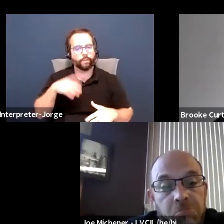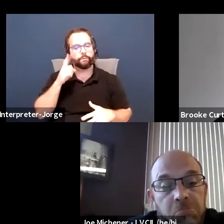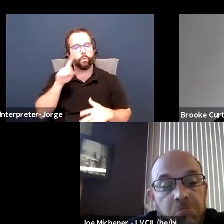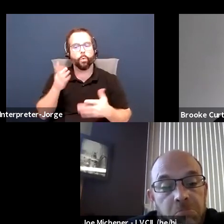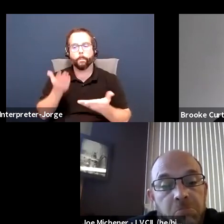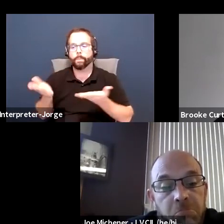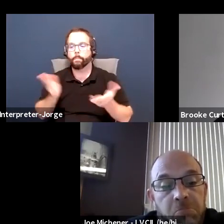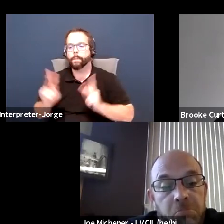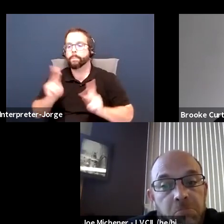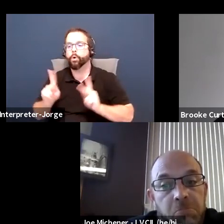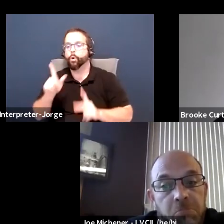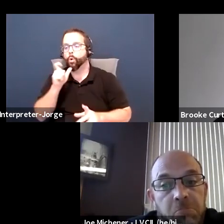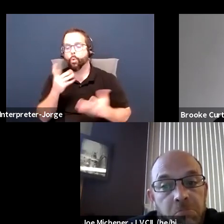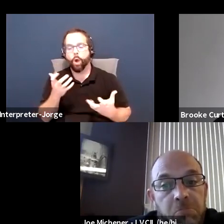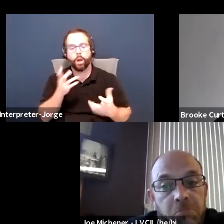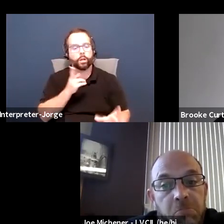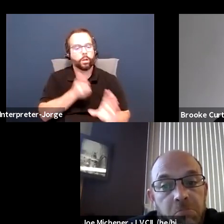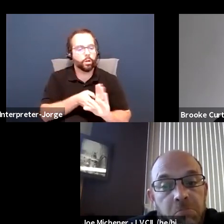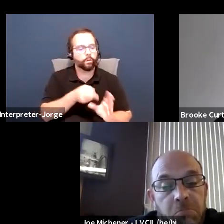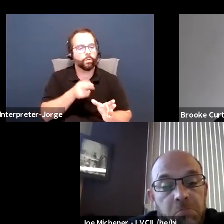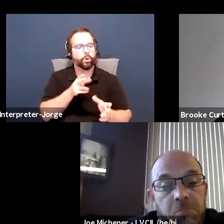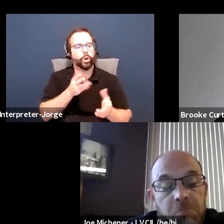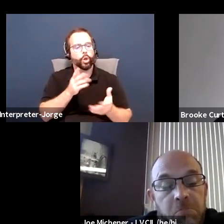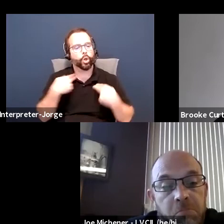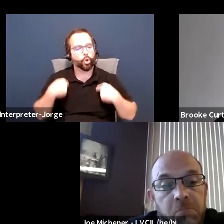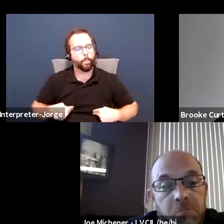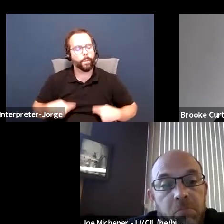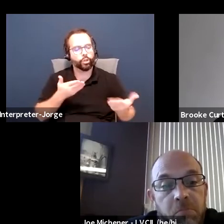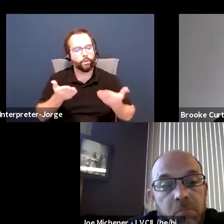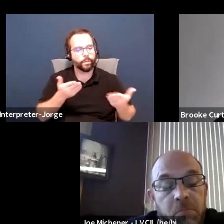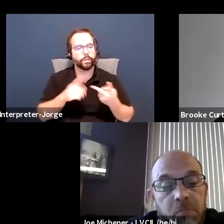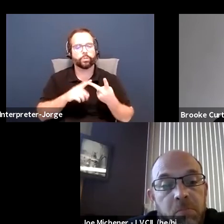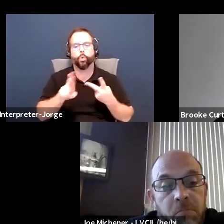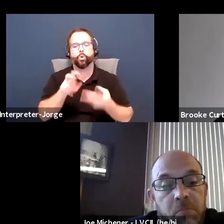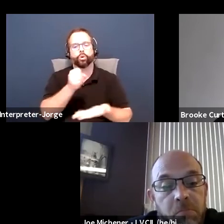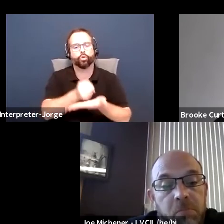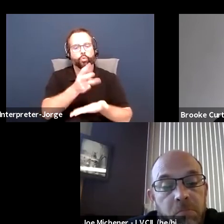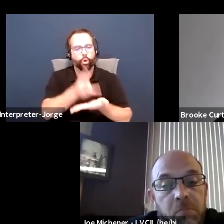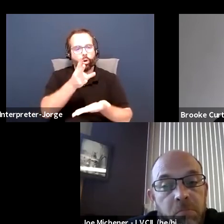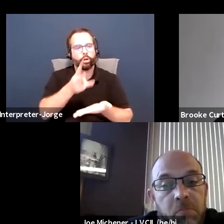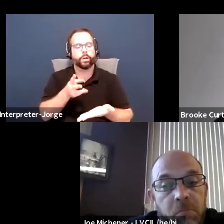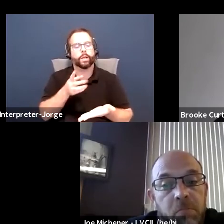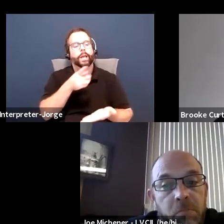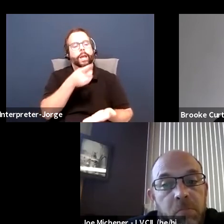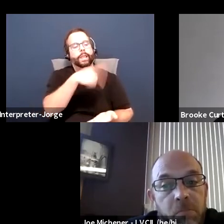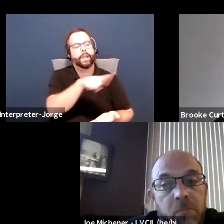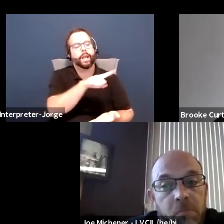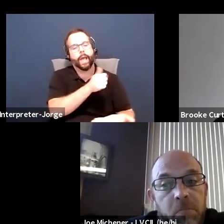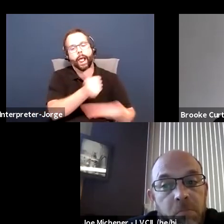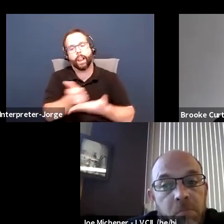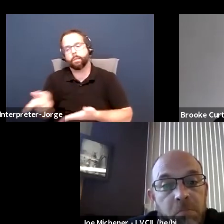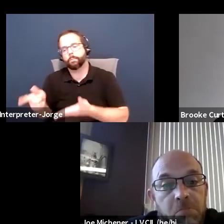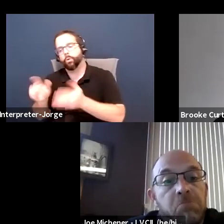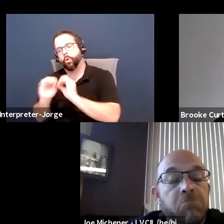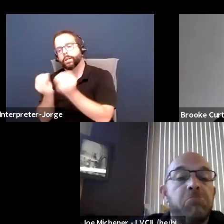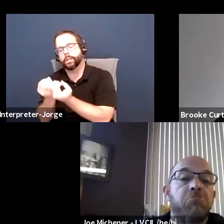and where they come in and help nonprofits for things that they don't have enough manpower, such as program